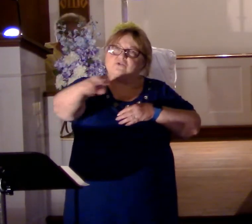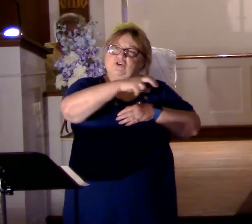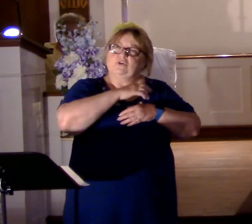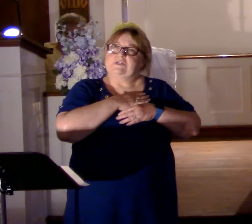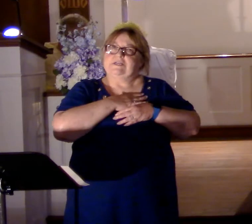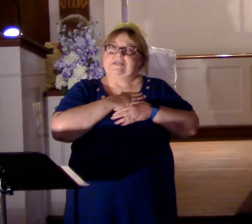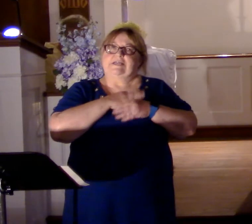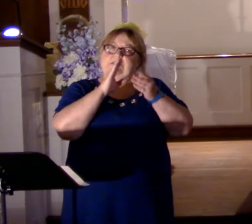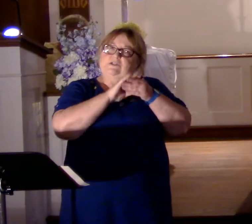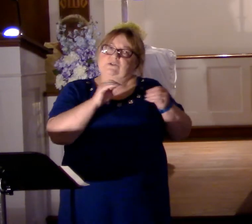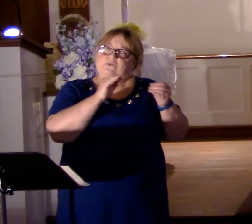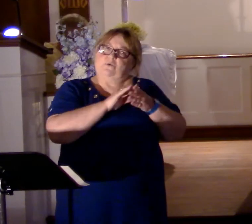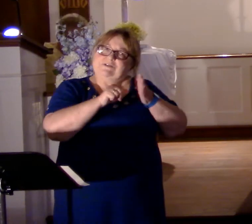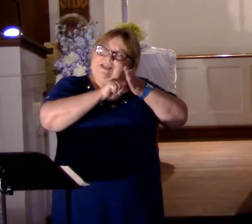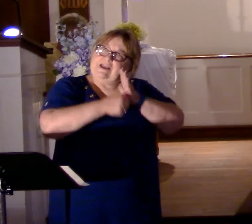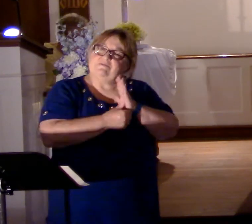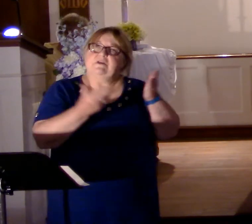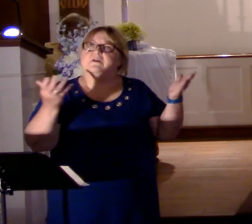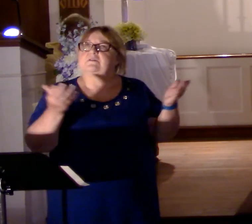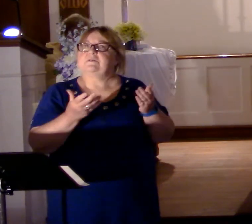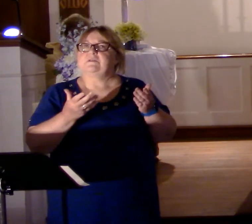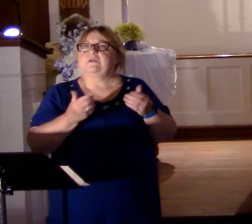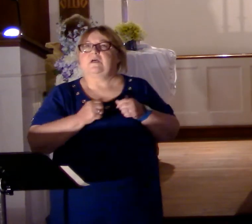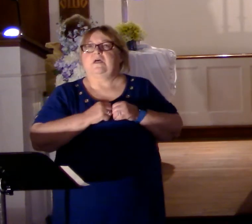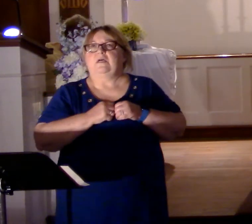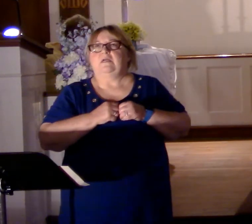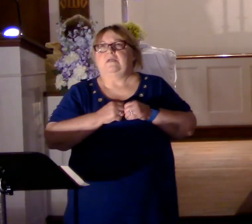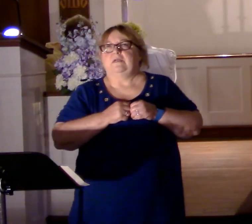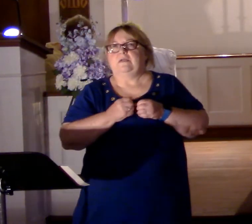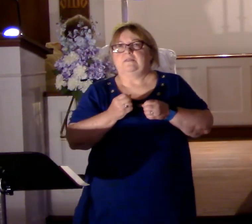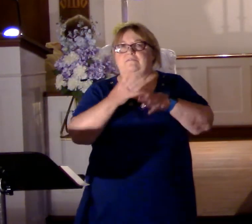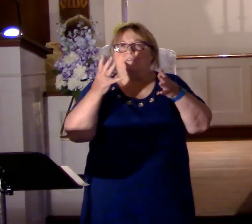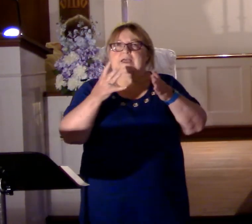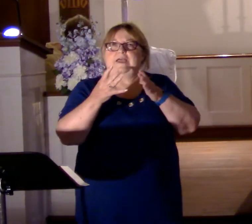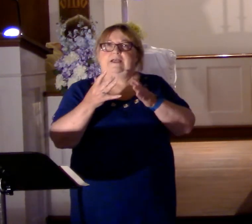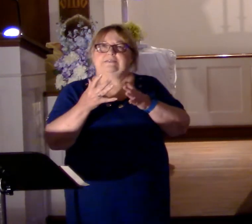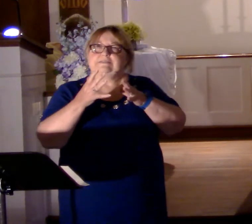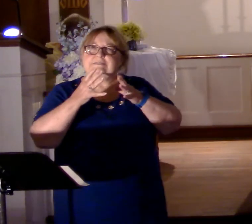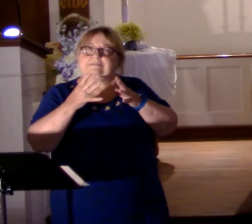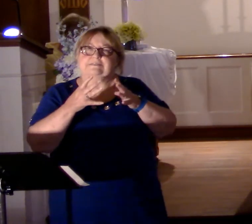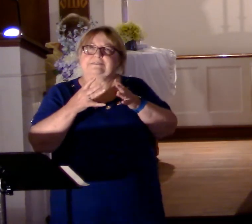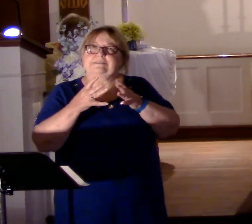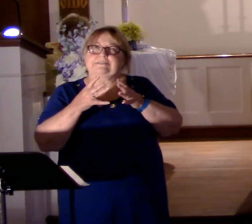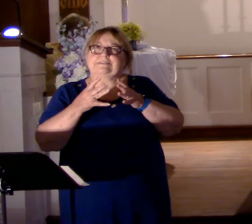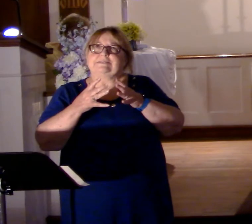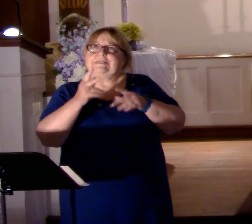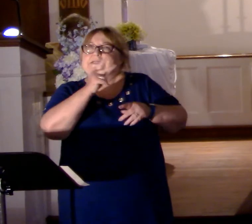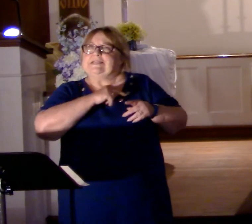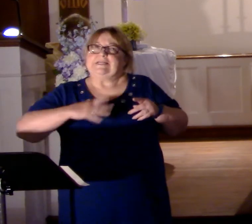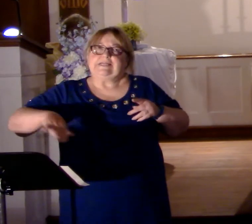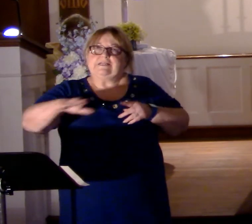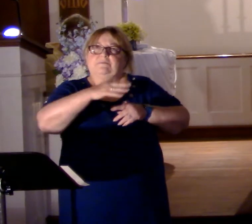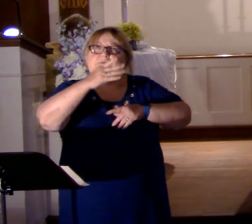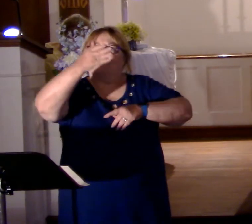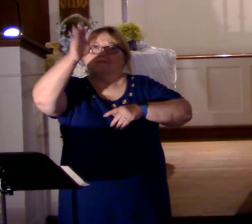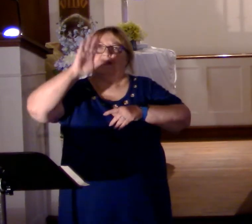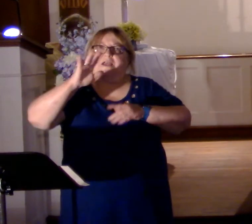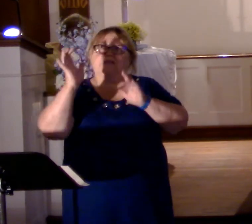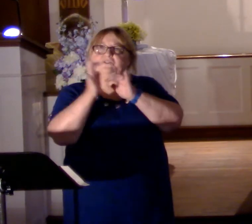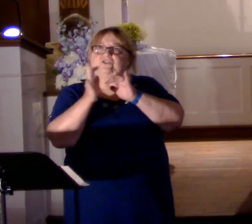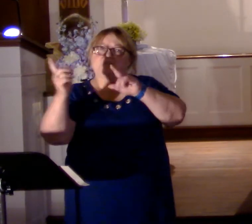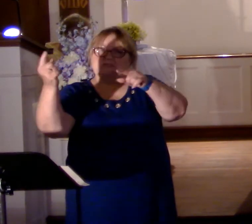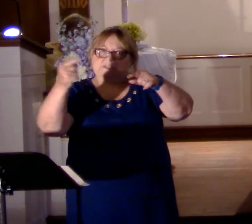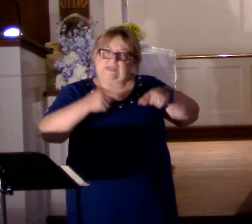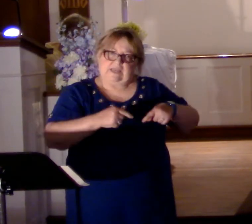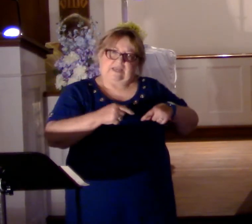parables emphasize, among other things, the vast vitality of the kingdom of God. Jesus came